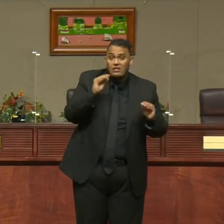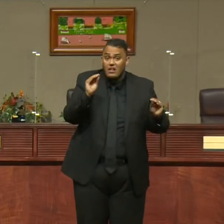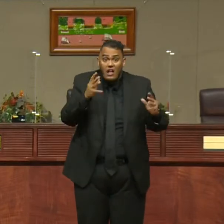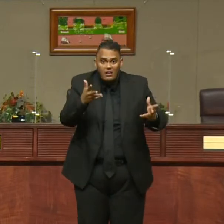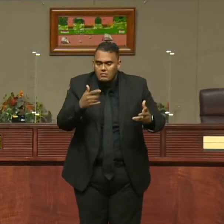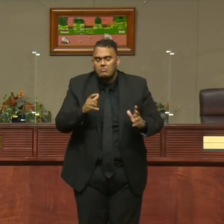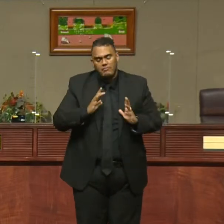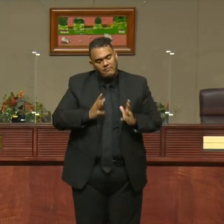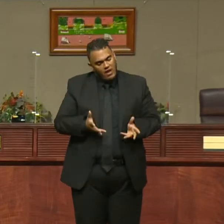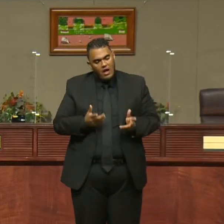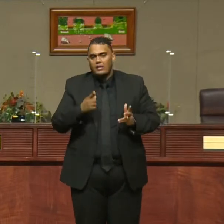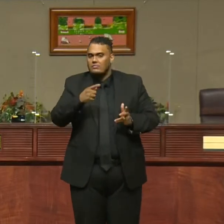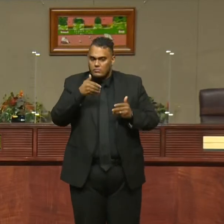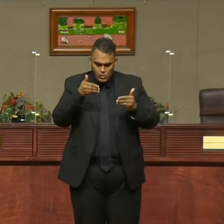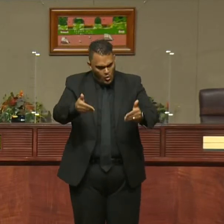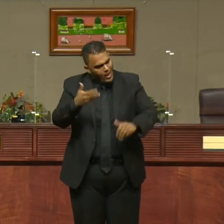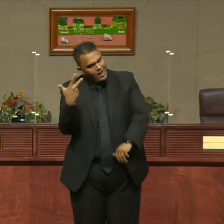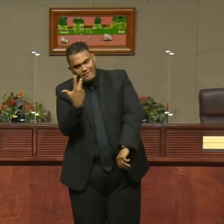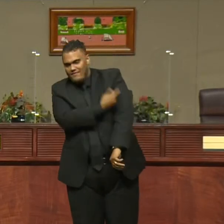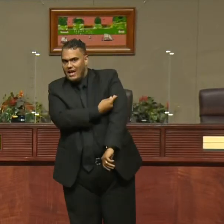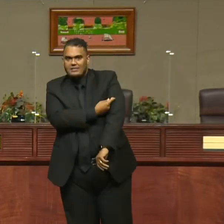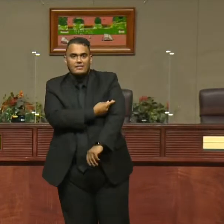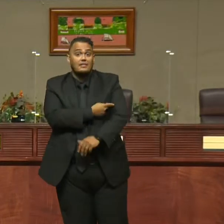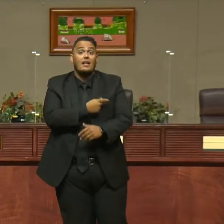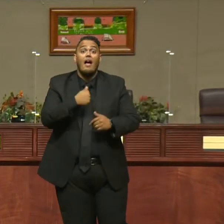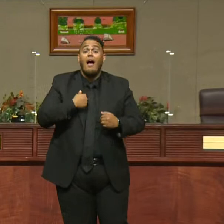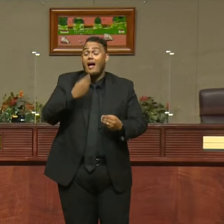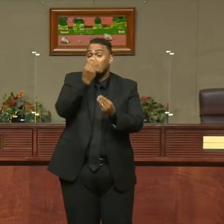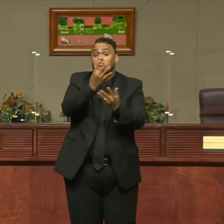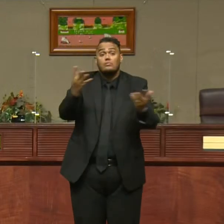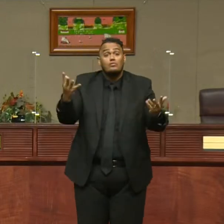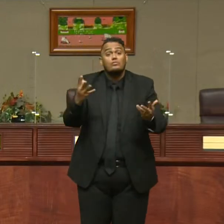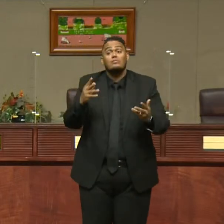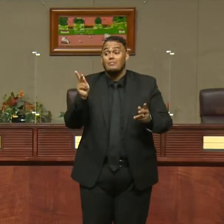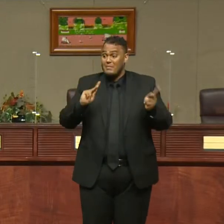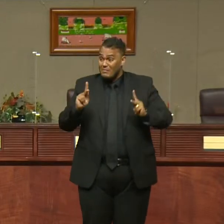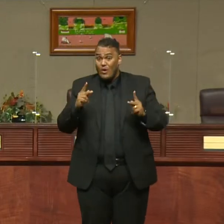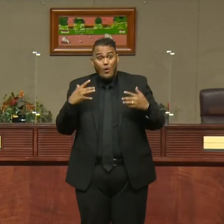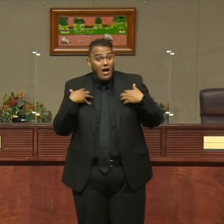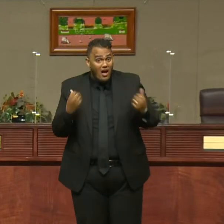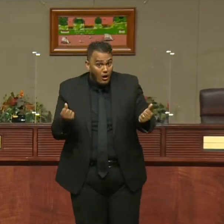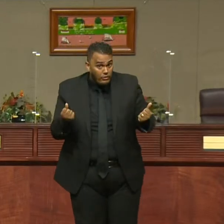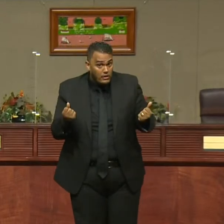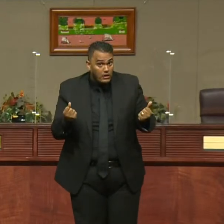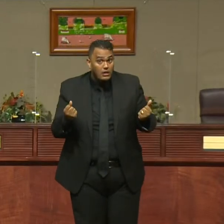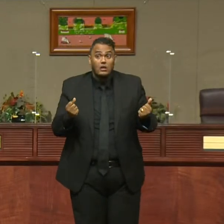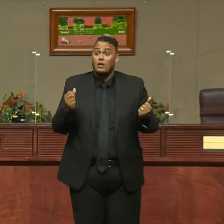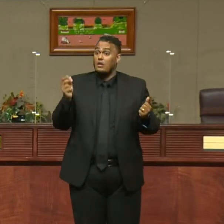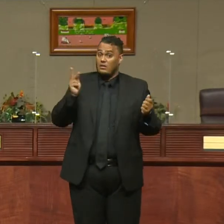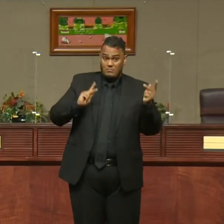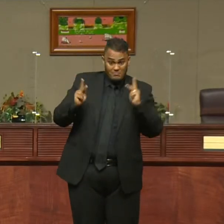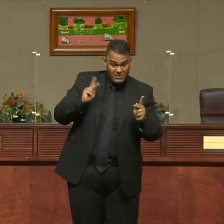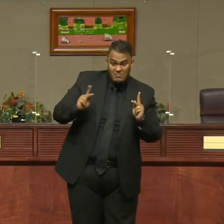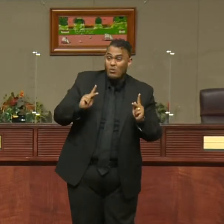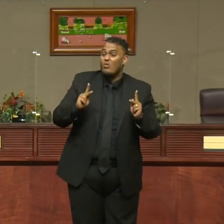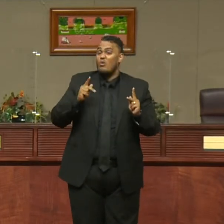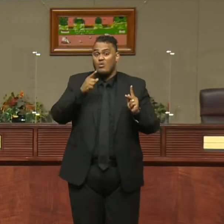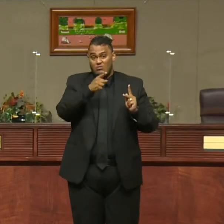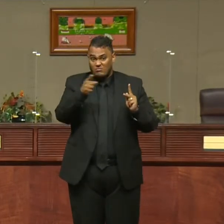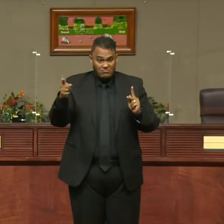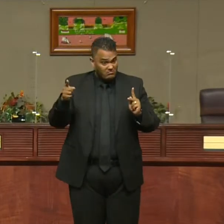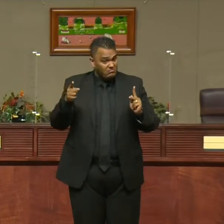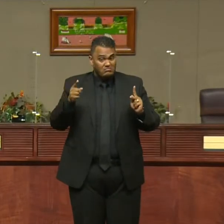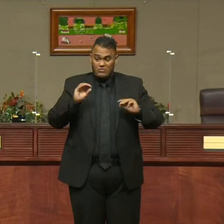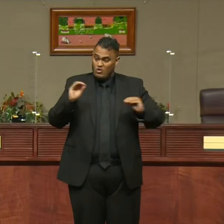advise people who are healthy and don't have any limitations that look good into that vaccine. It's a very good